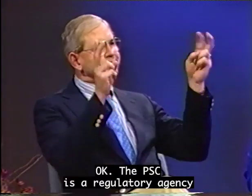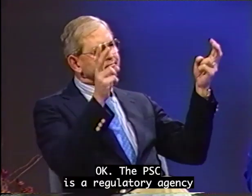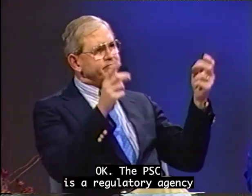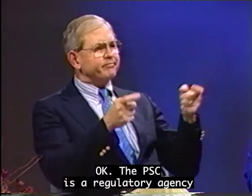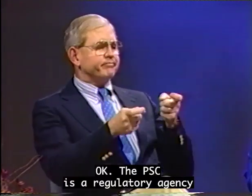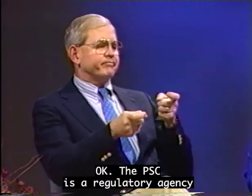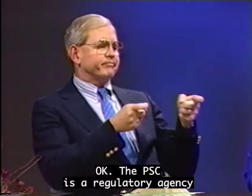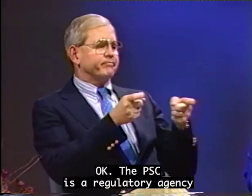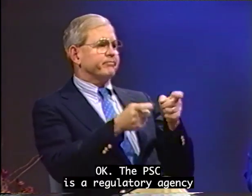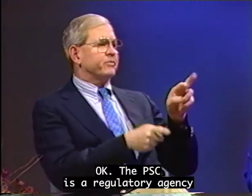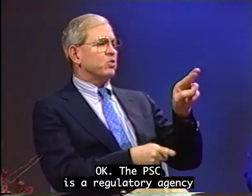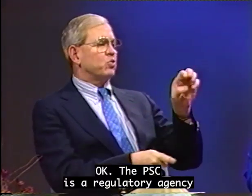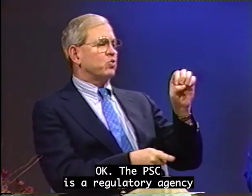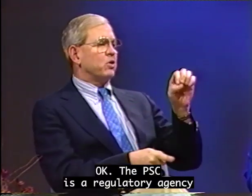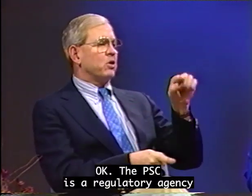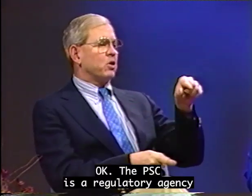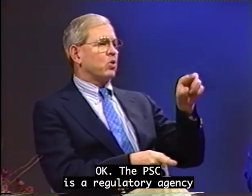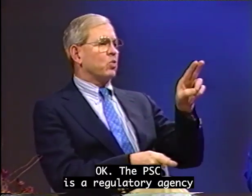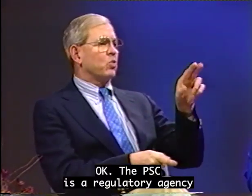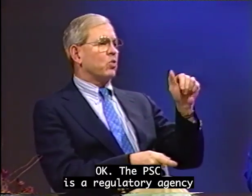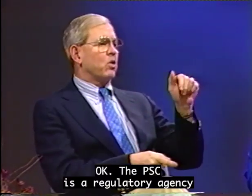Okay, the PSC is a